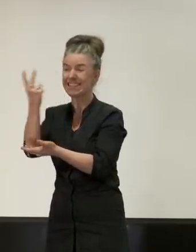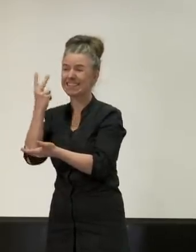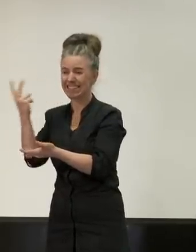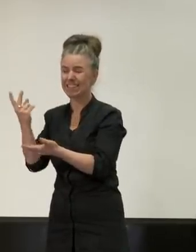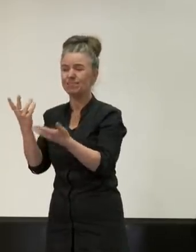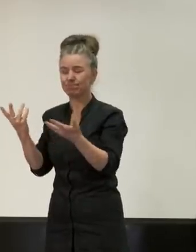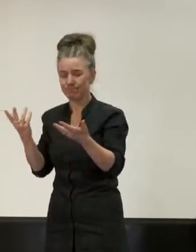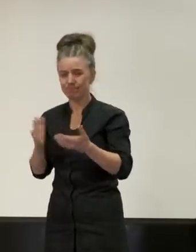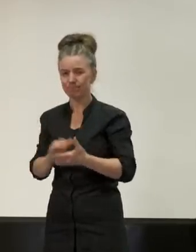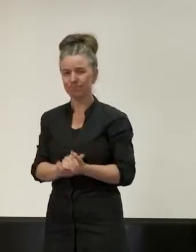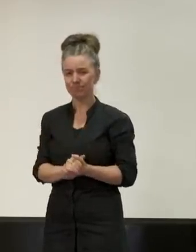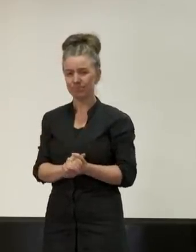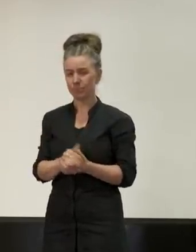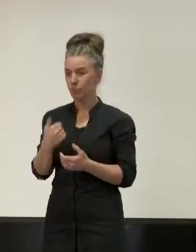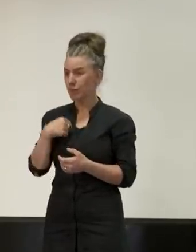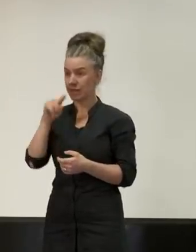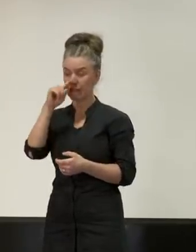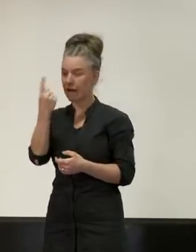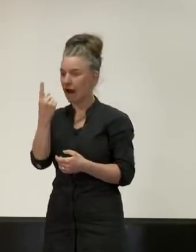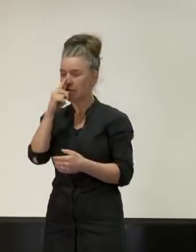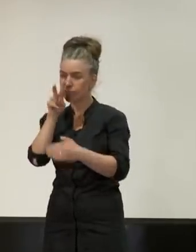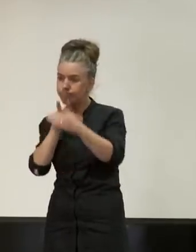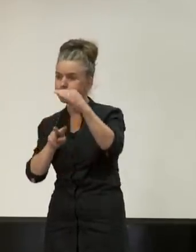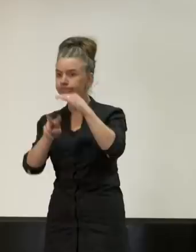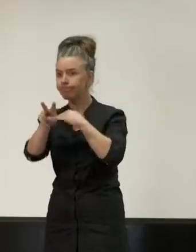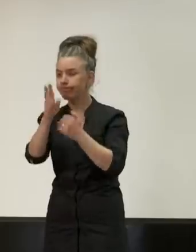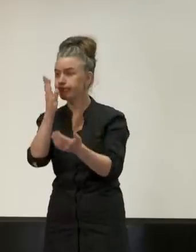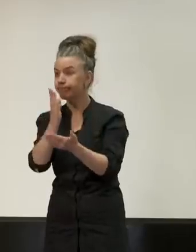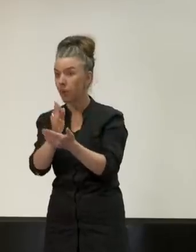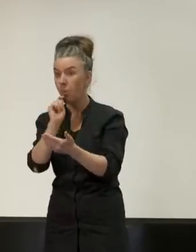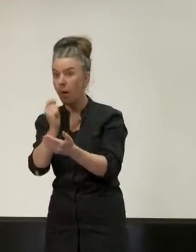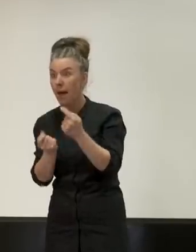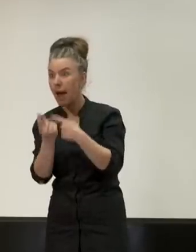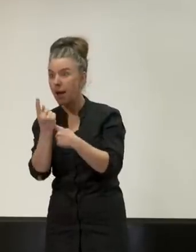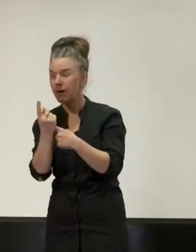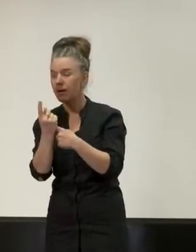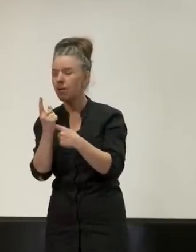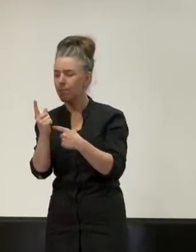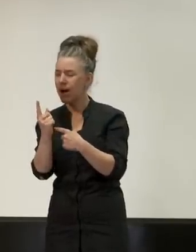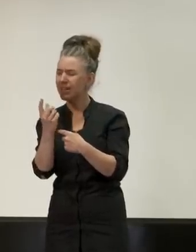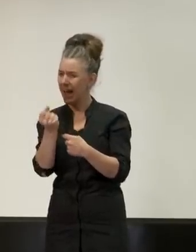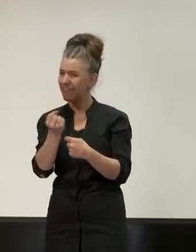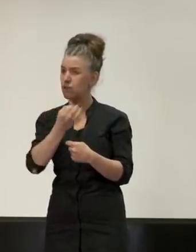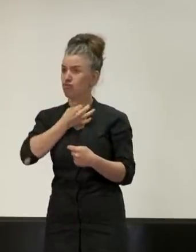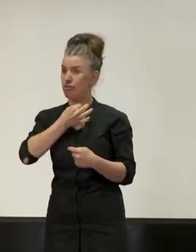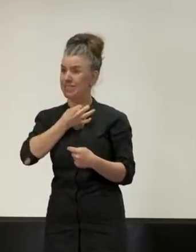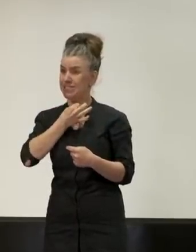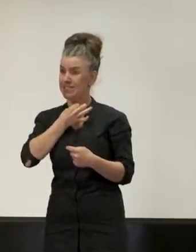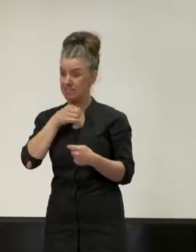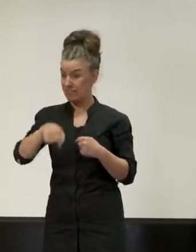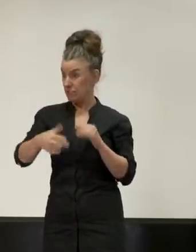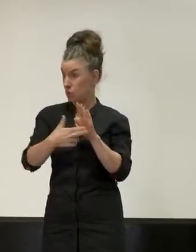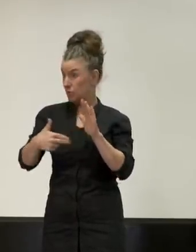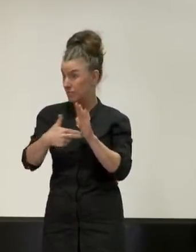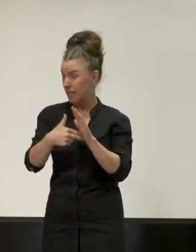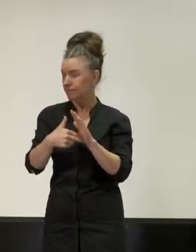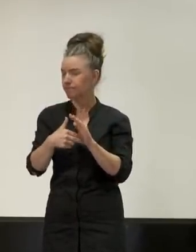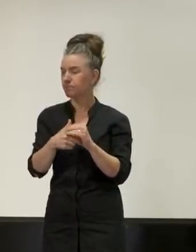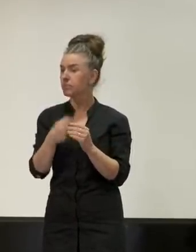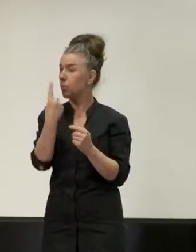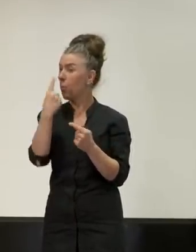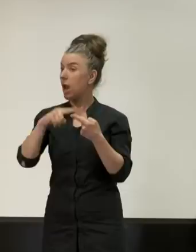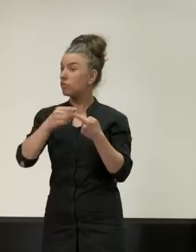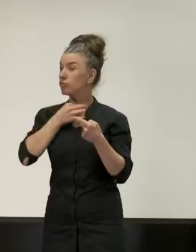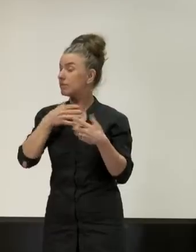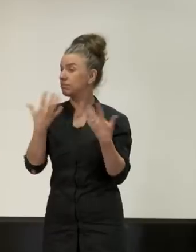So whilst it's hard to model, there are some risks that exist for New Zealand. One is the fact that we're moving into winter, and that